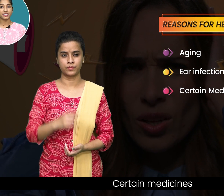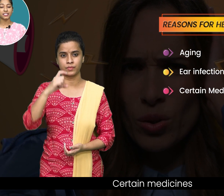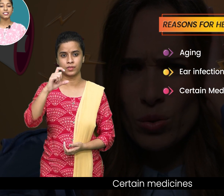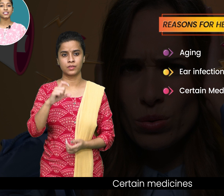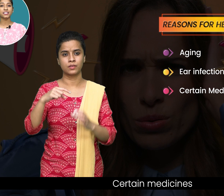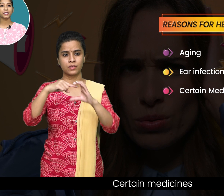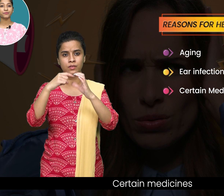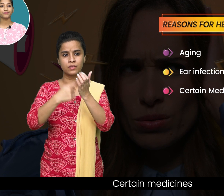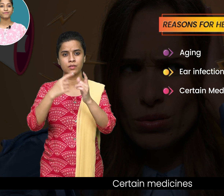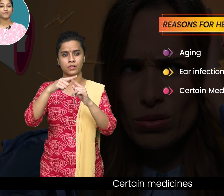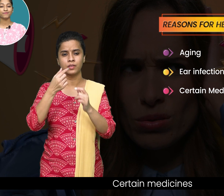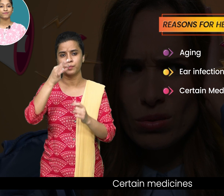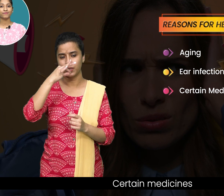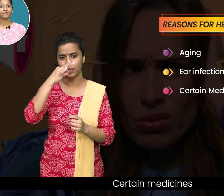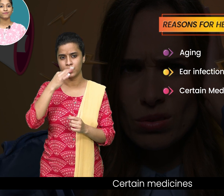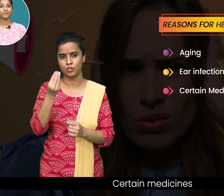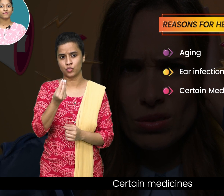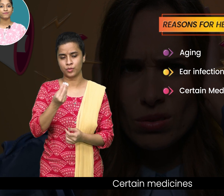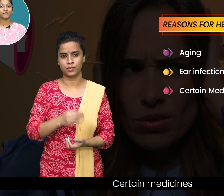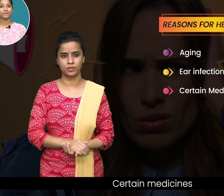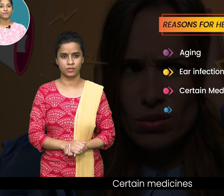certain medicines,